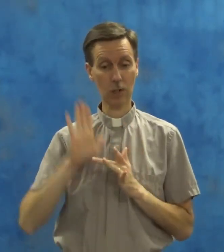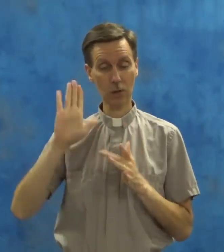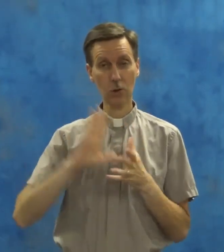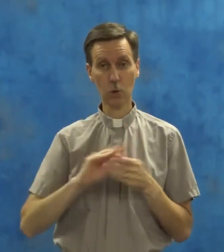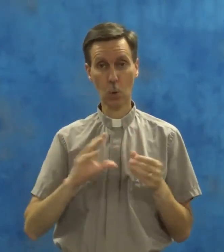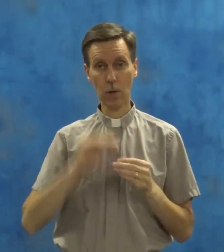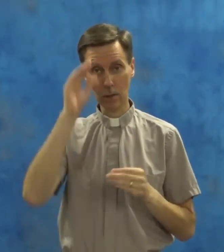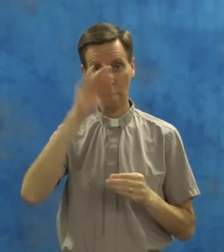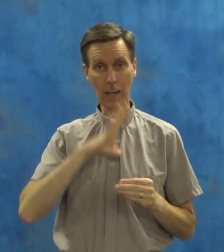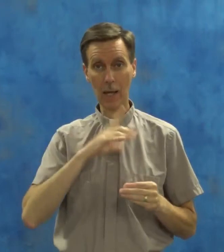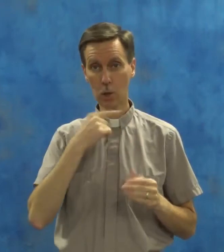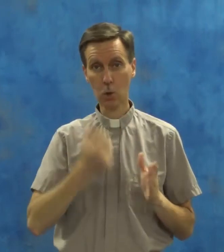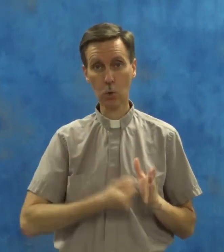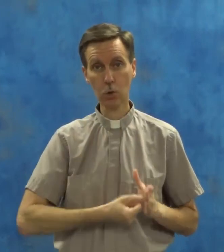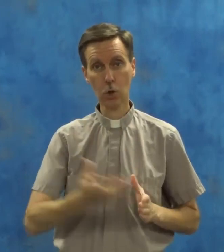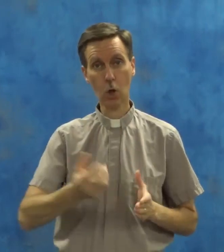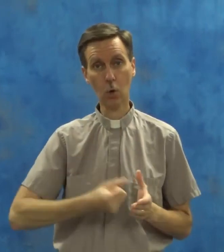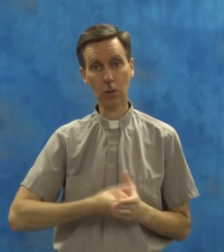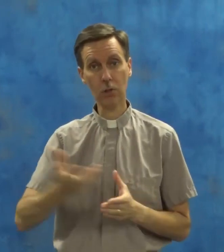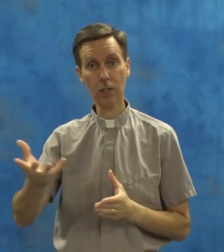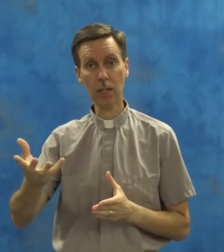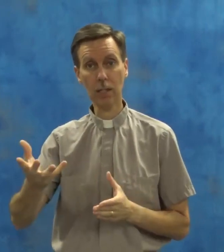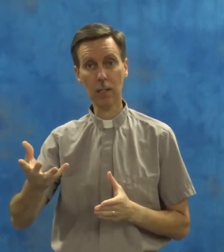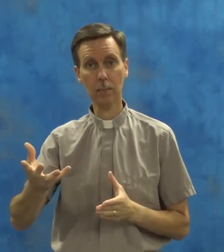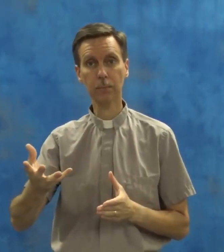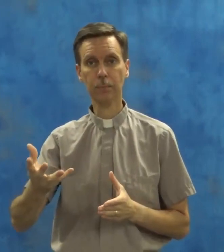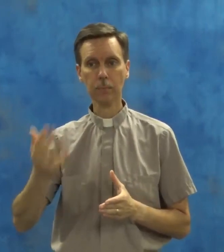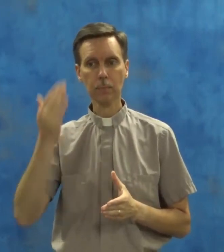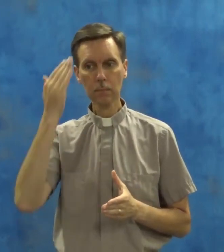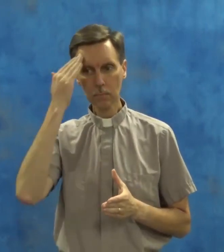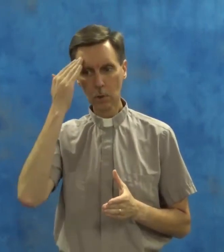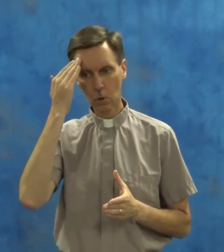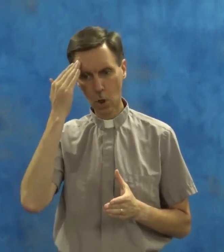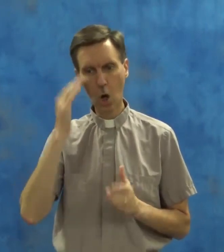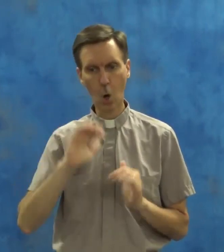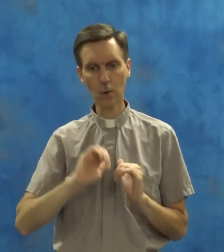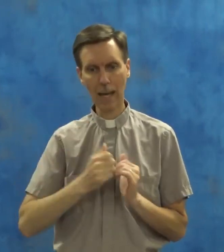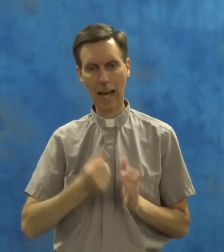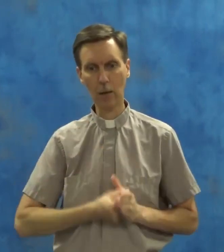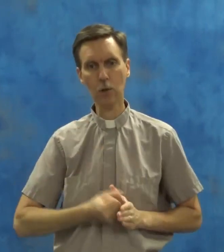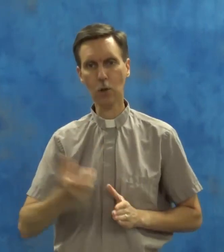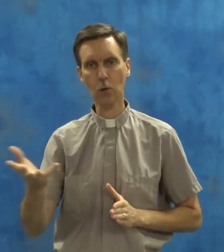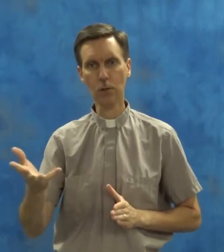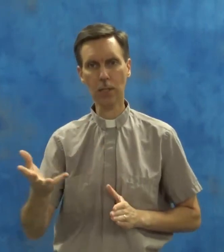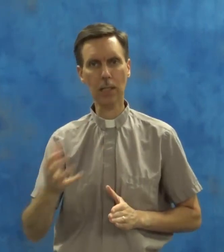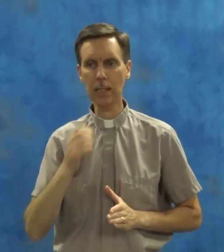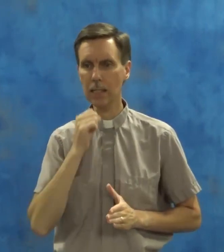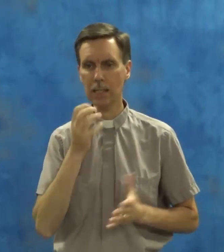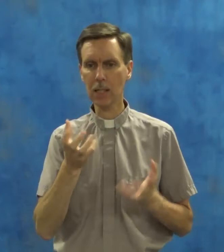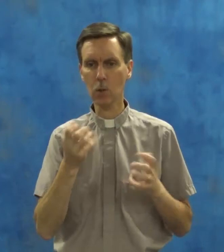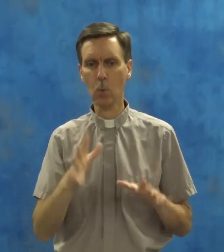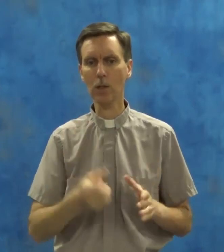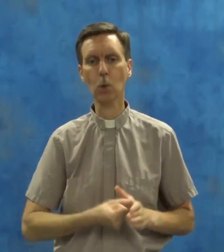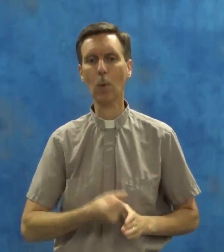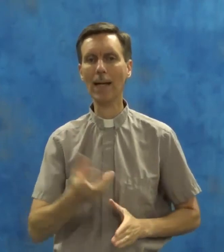Jesus' story, the man who sowed the seed, knows how to sow seed. He doesn't want to waste